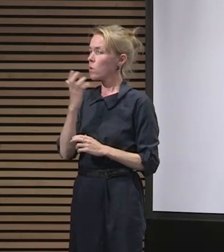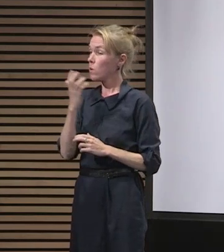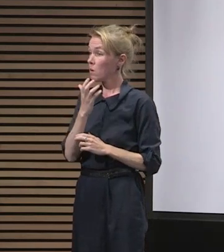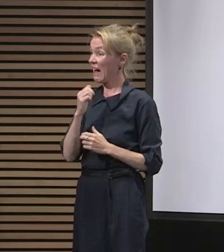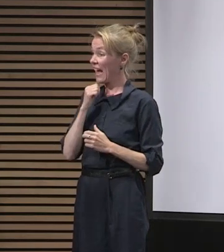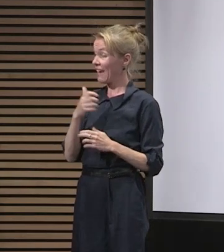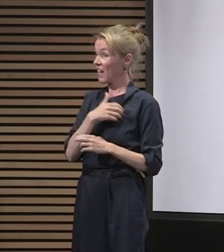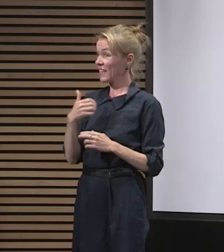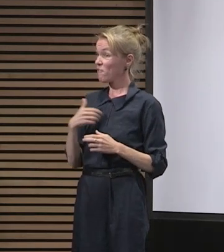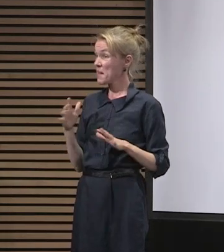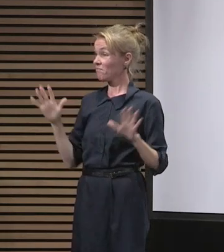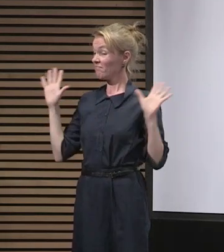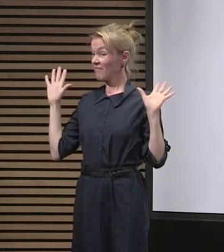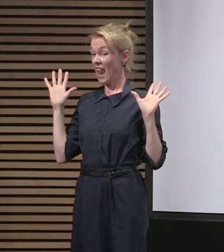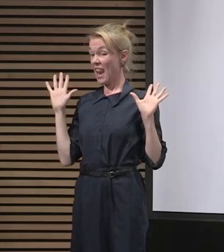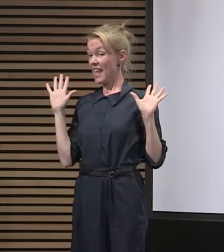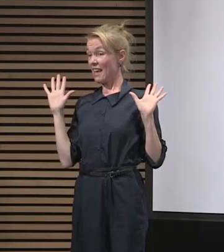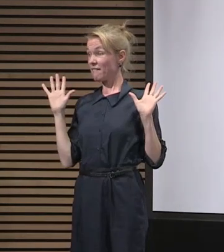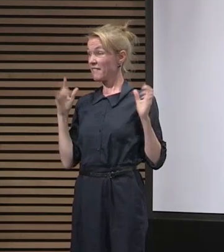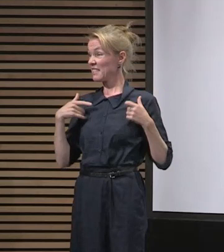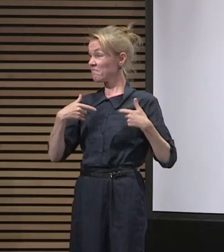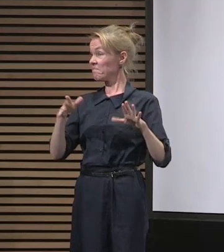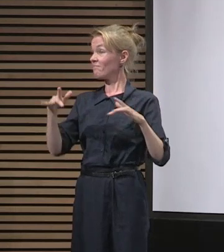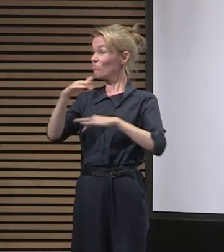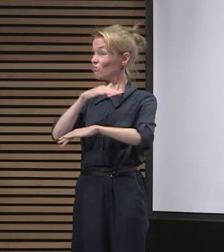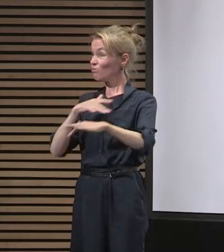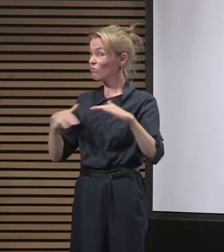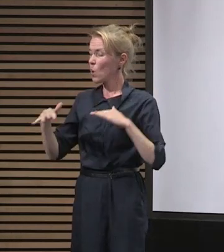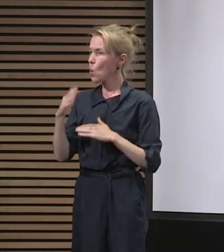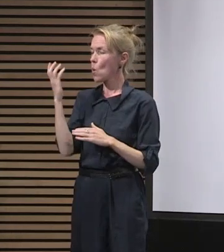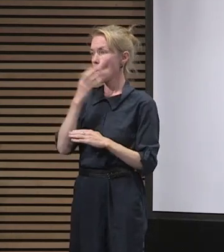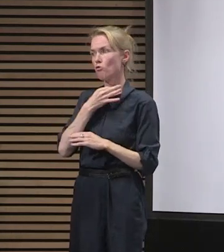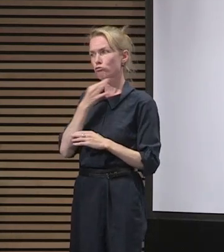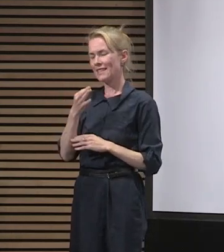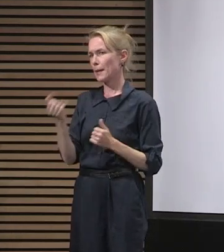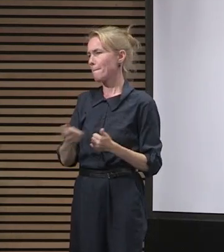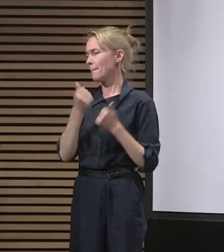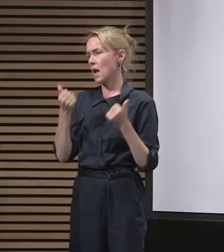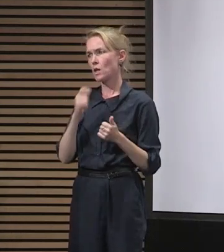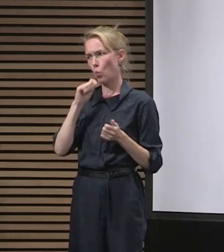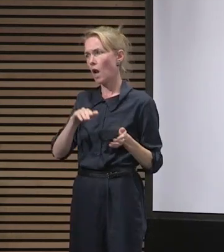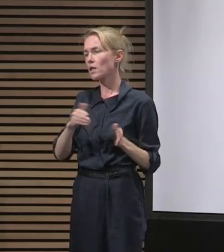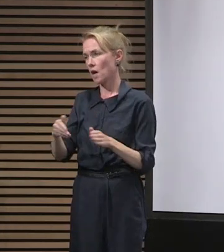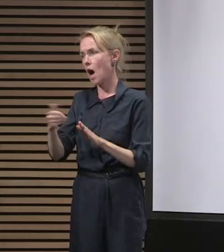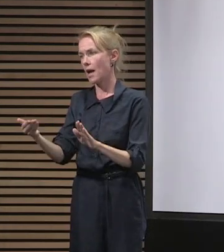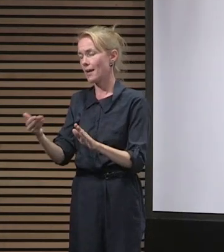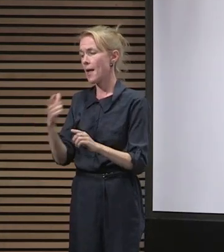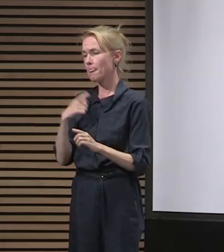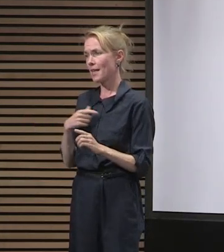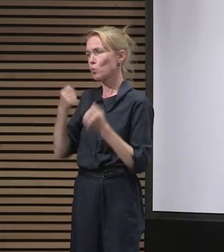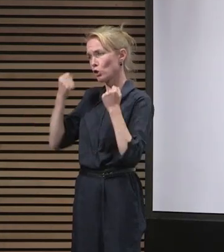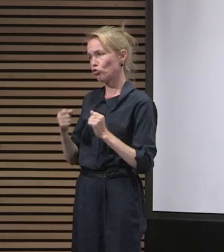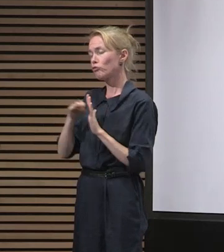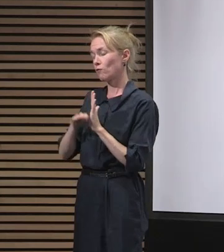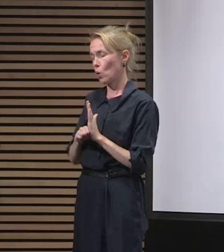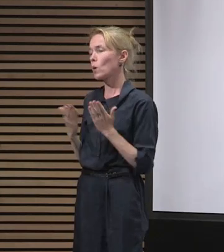Zealand, if we were not taking a very decisive and strict approach to our response. That is the implementation of